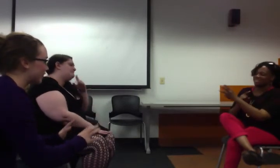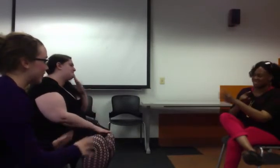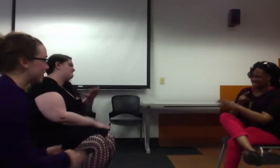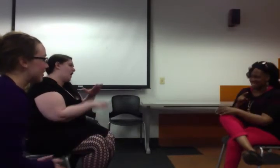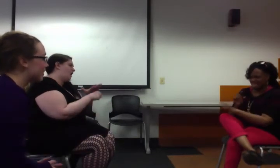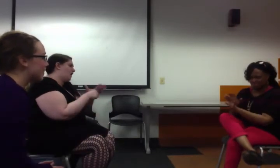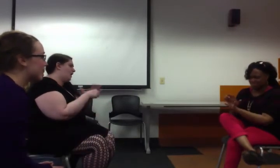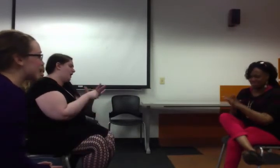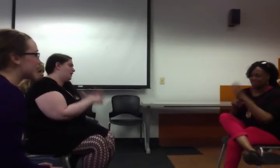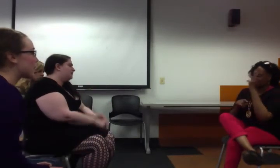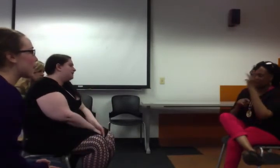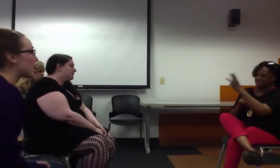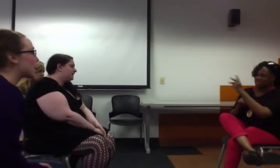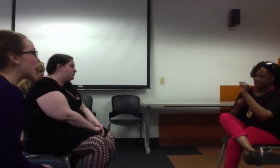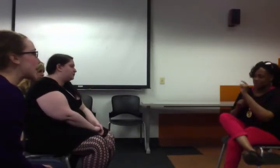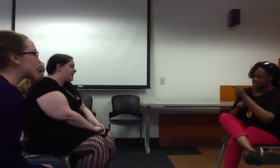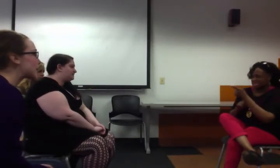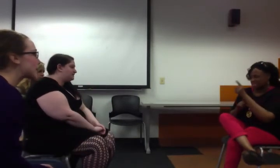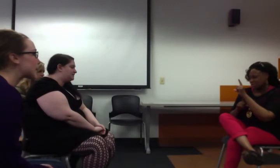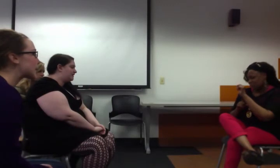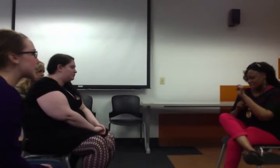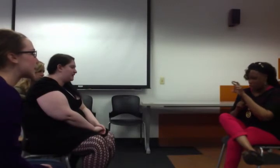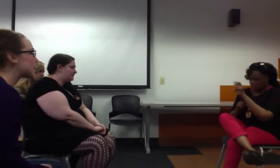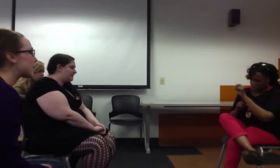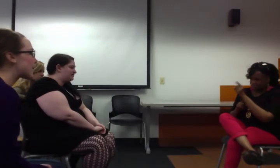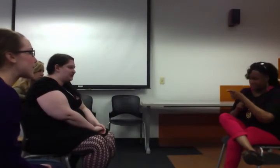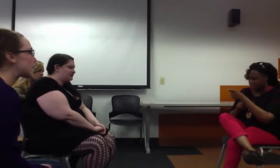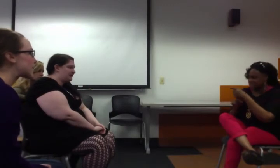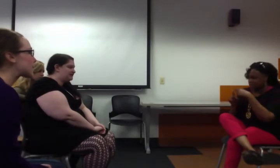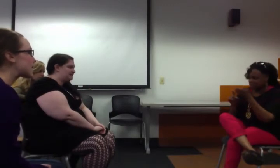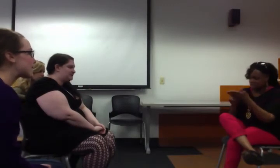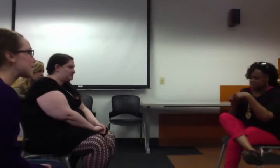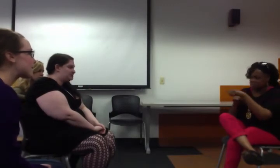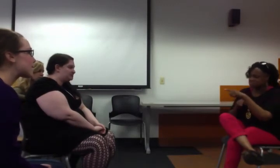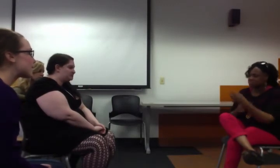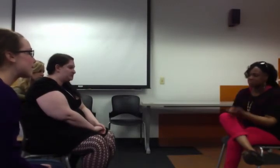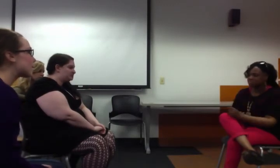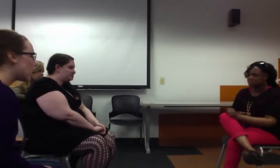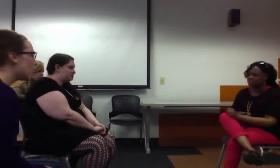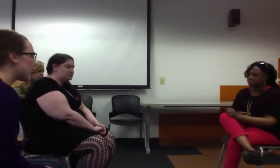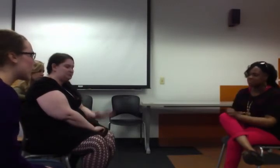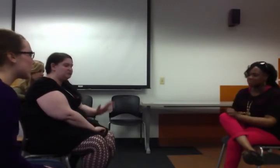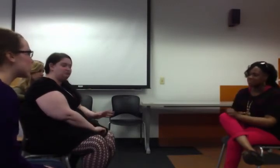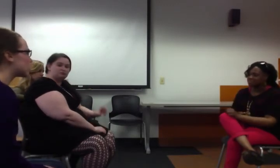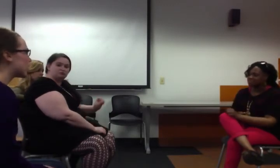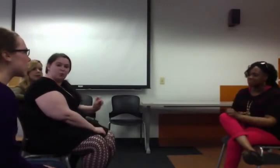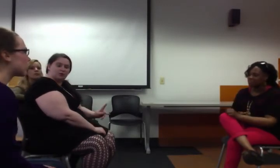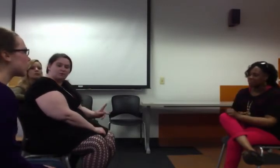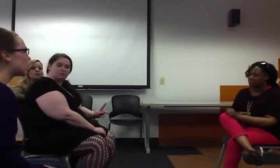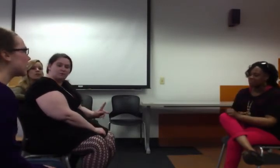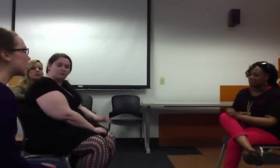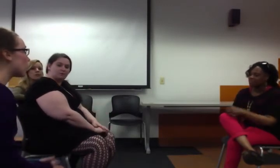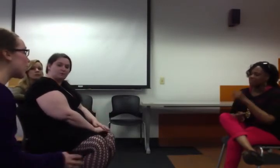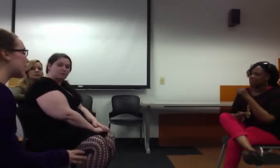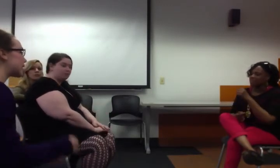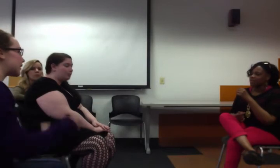locations. It's west about 20 minutes, 30 minutes. Okay. It's like, is it